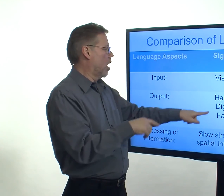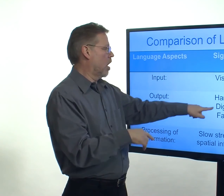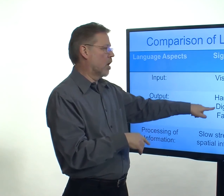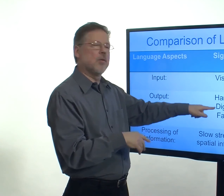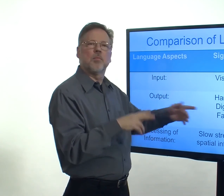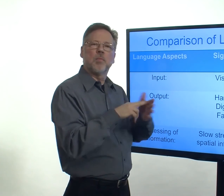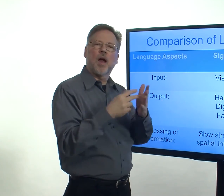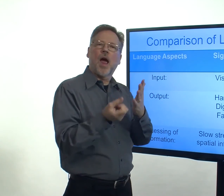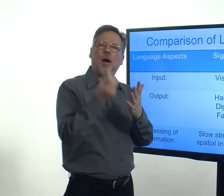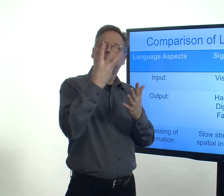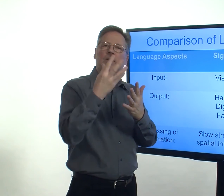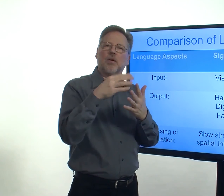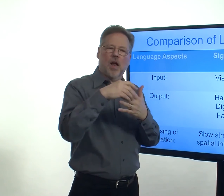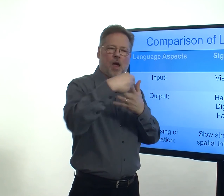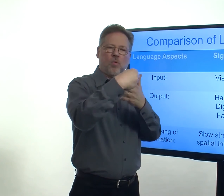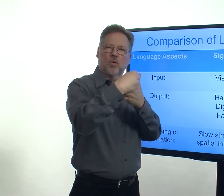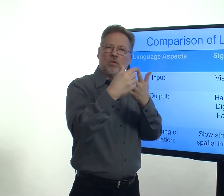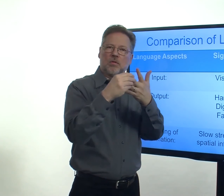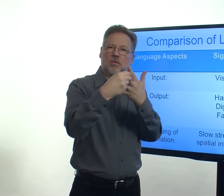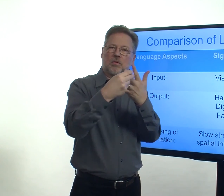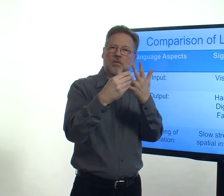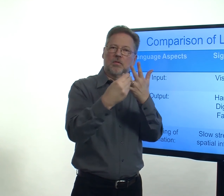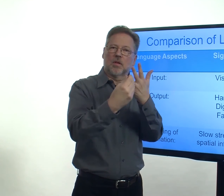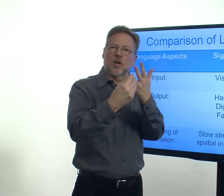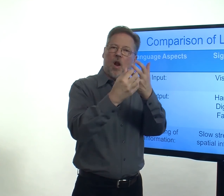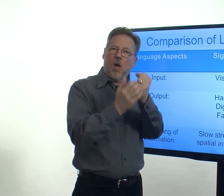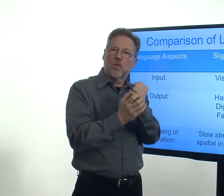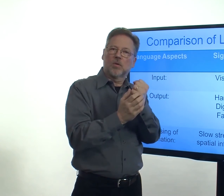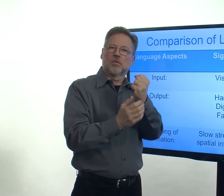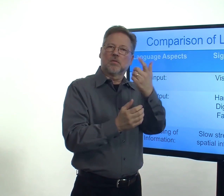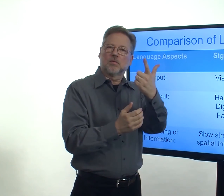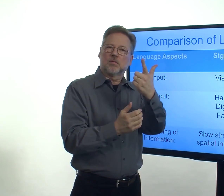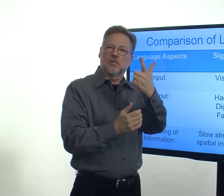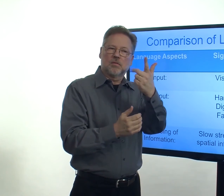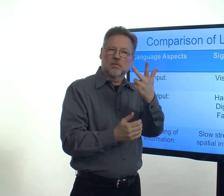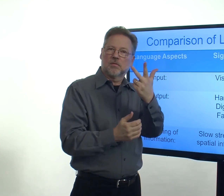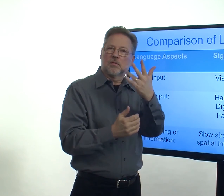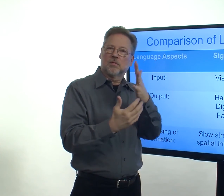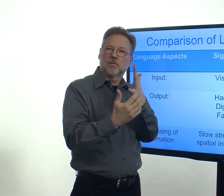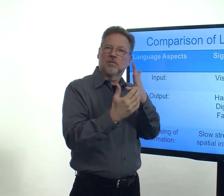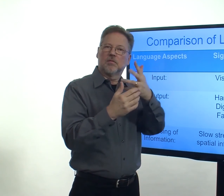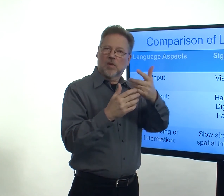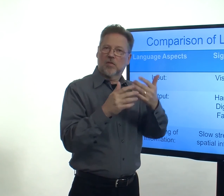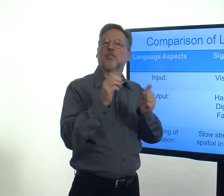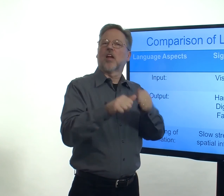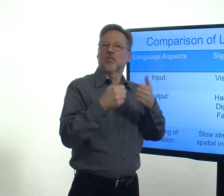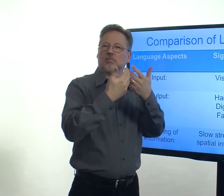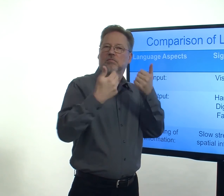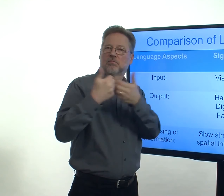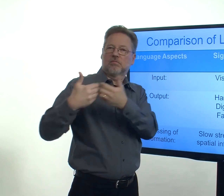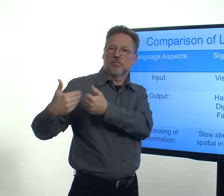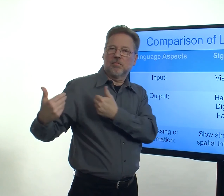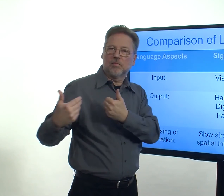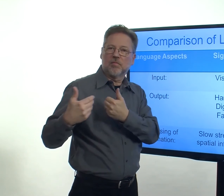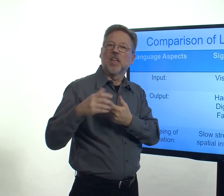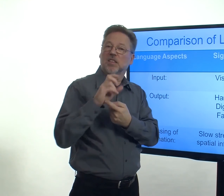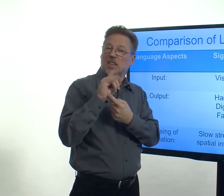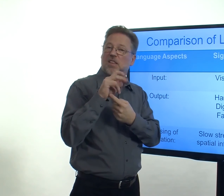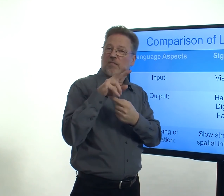include orientation, while digits refers to how many fingers are extended or closed. This is also a linguistically distinctive